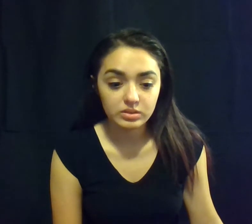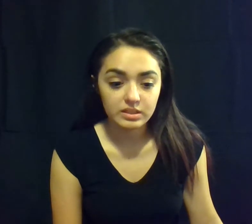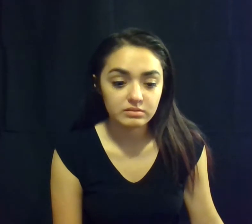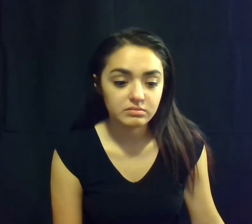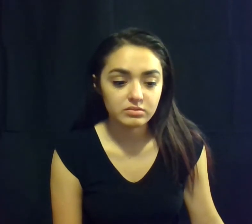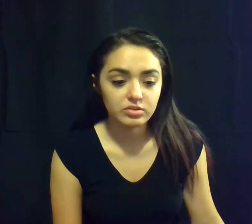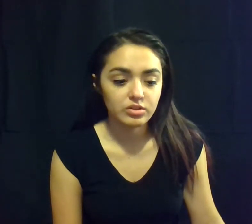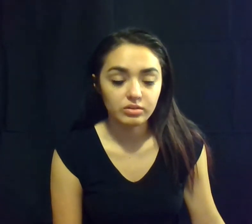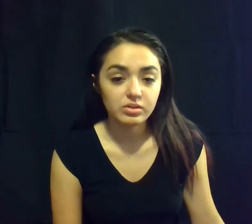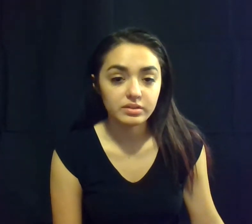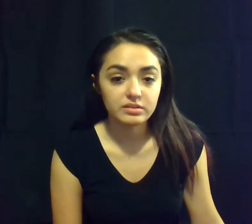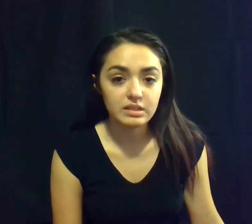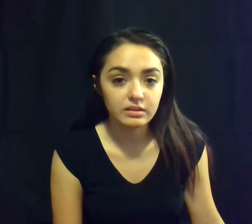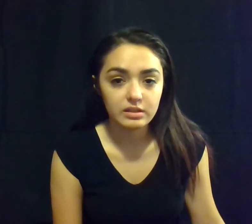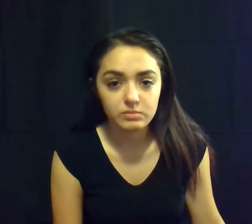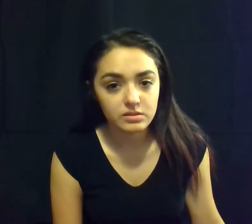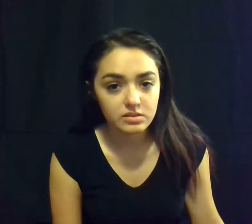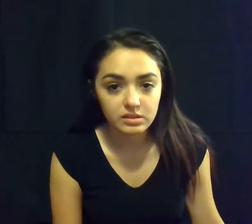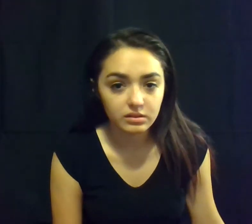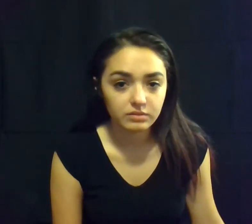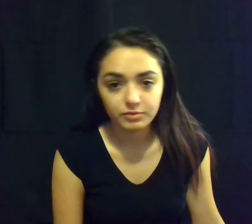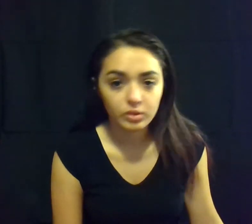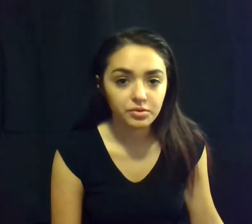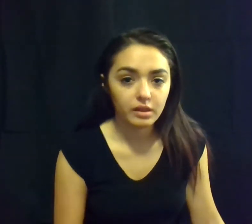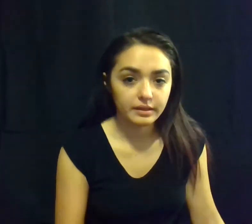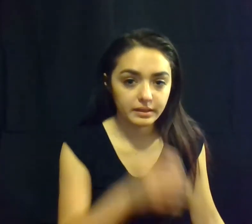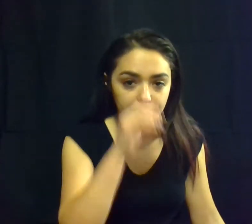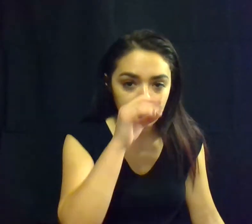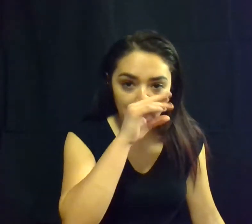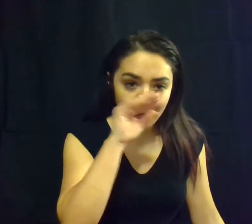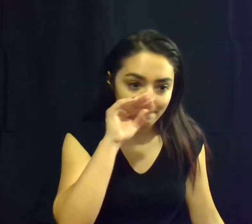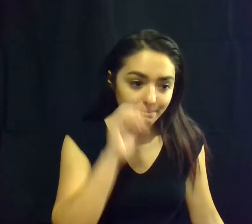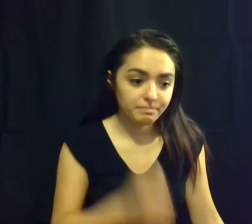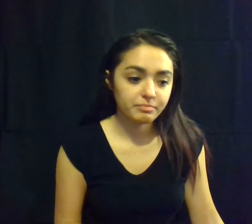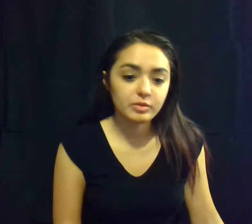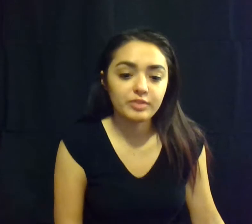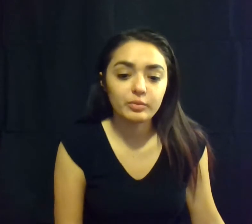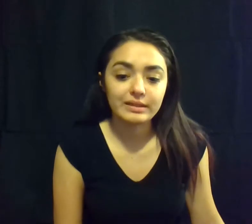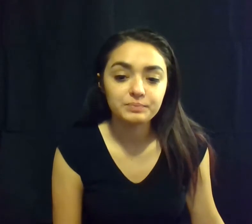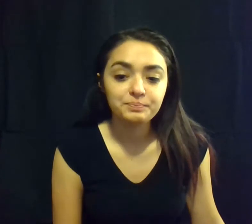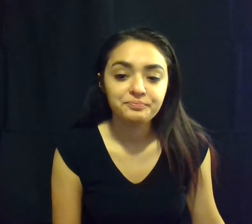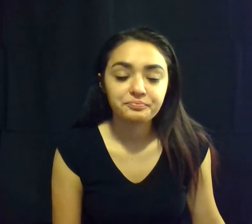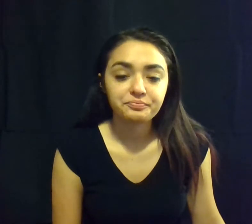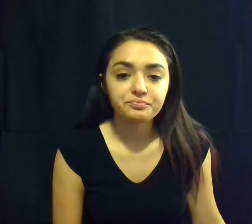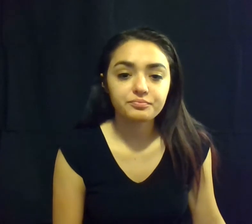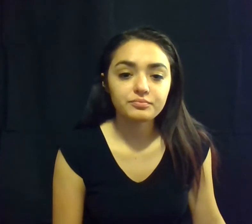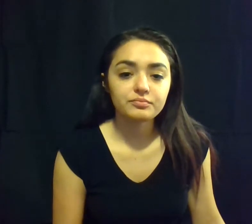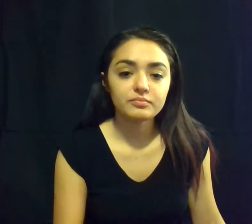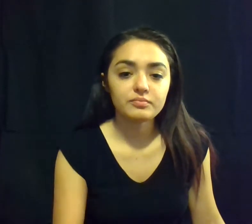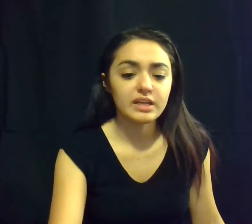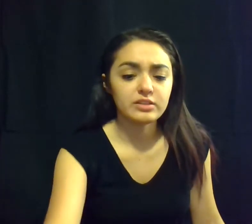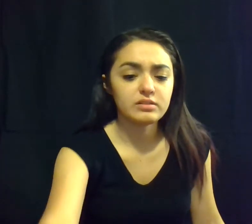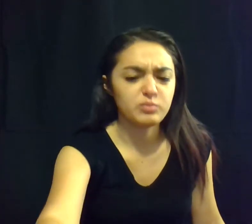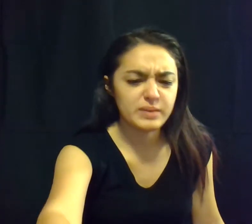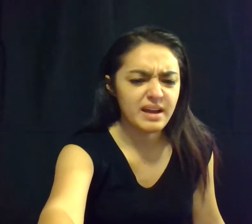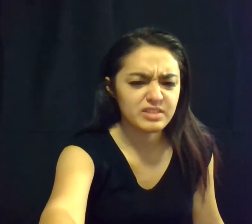and, couldn't, he was still on the floor crawling and moving around. And we have a